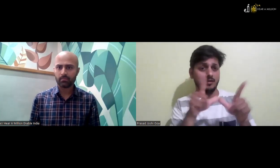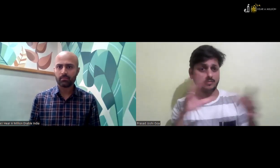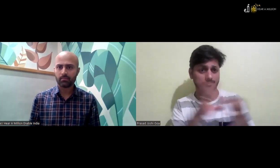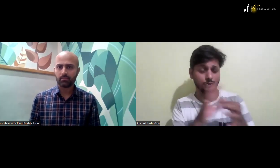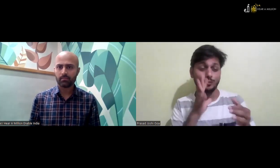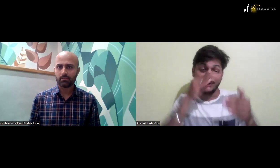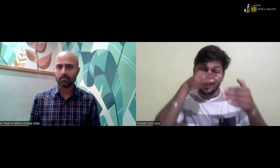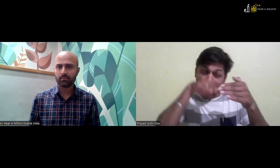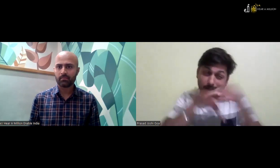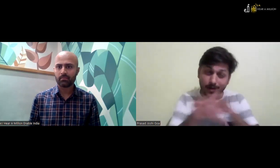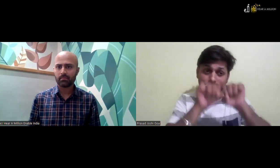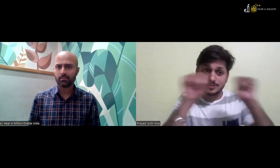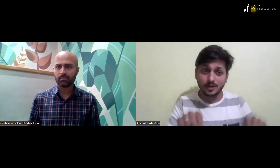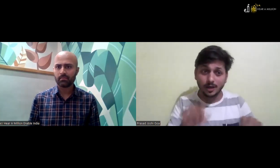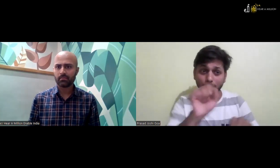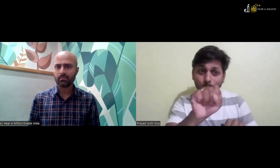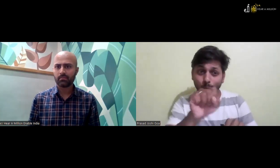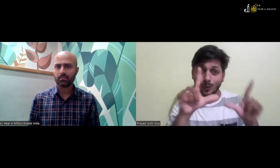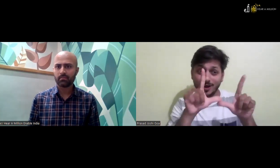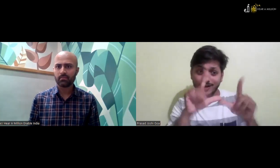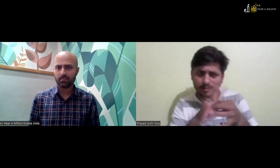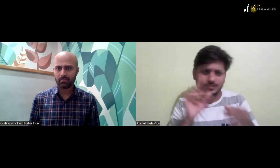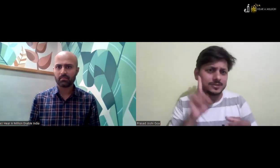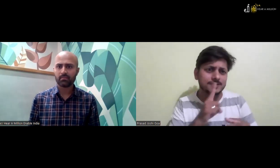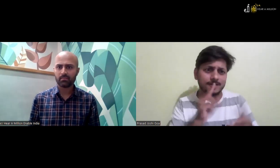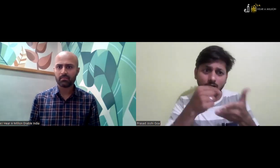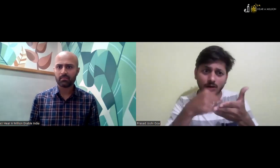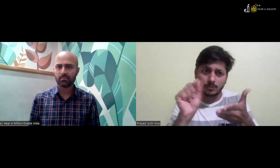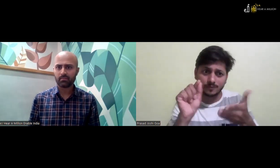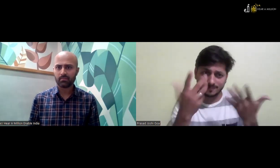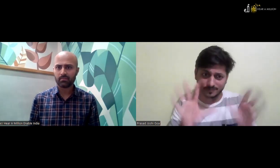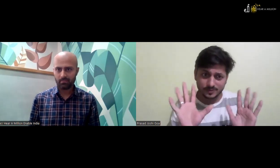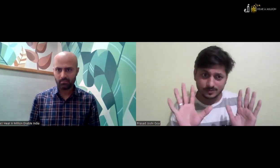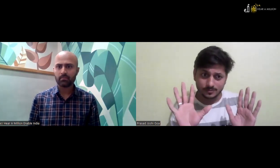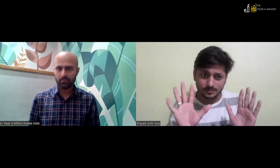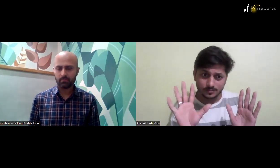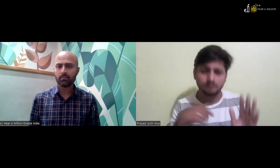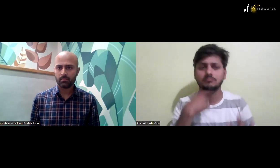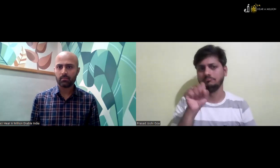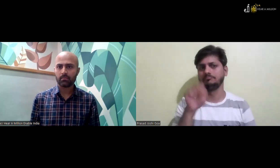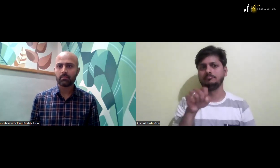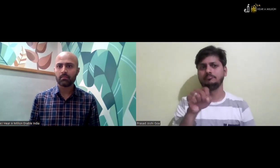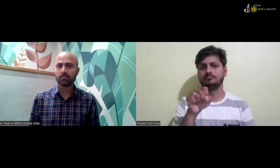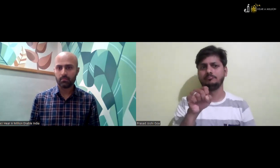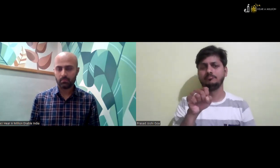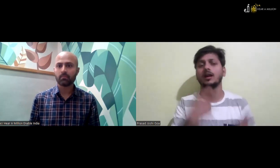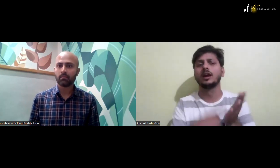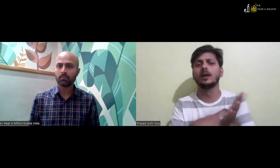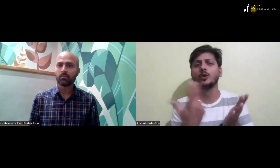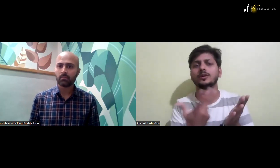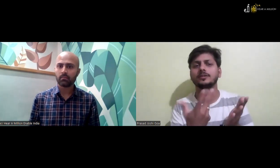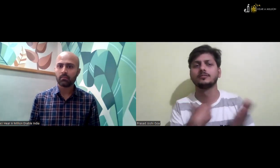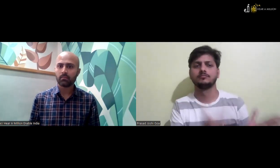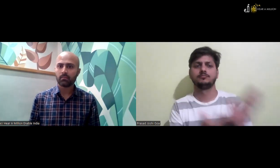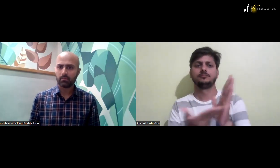them how we can go ahead. And I saw that in the in the license, when I see that I the thing